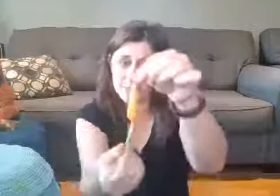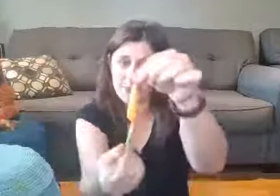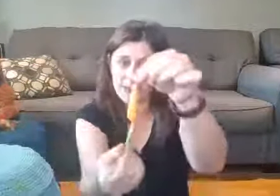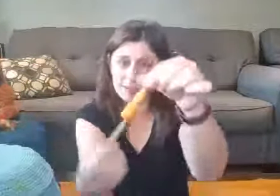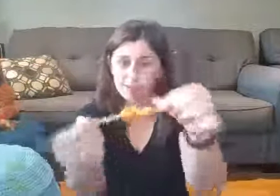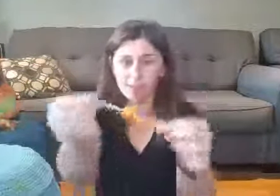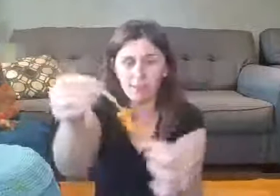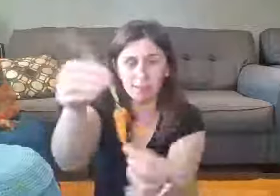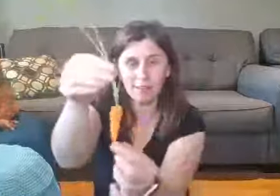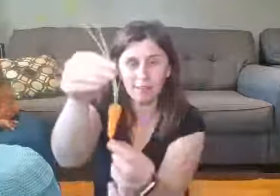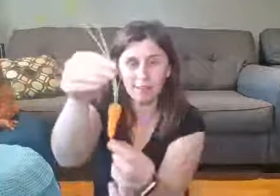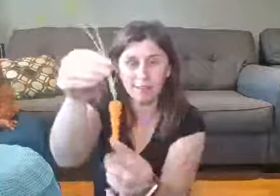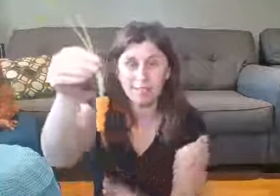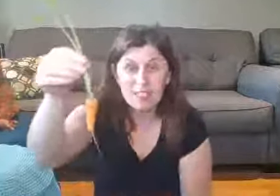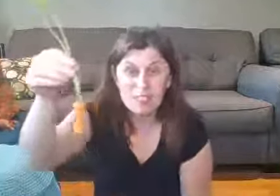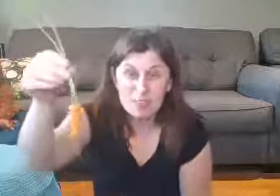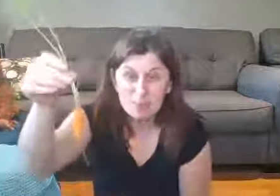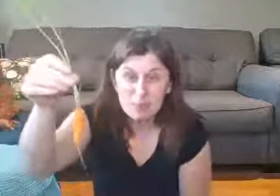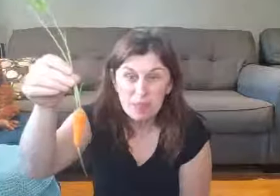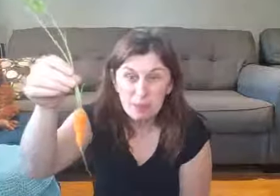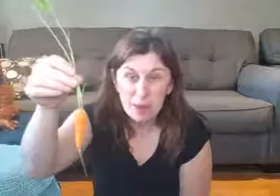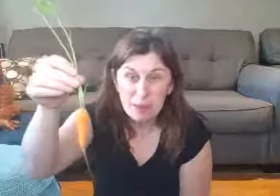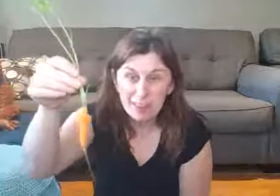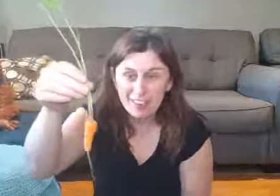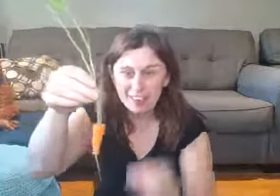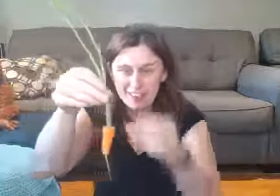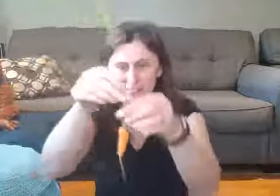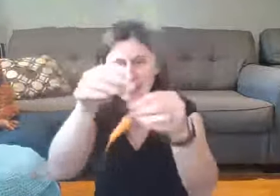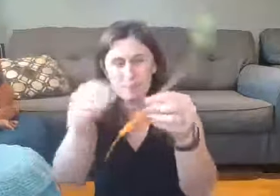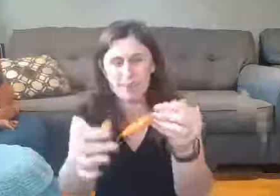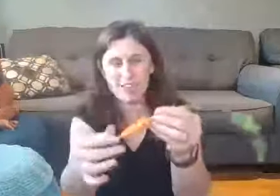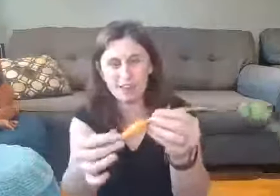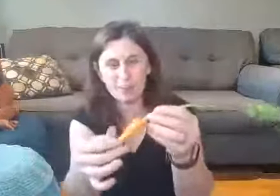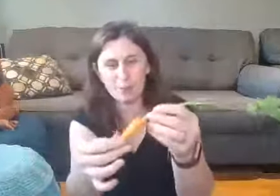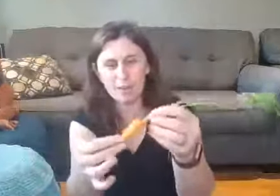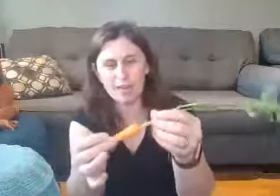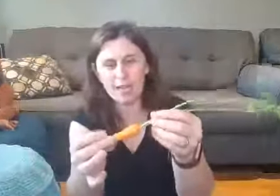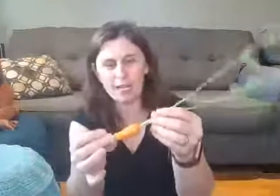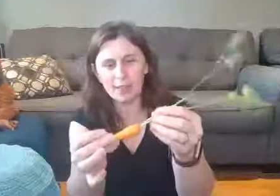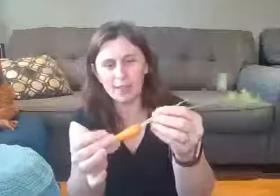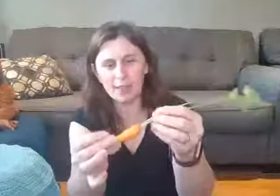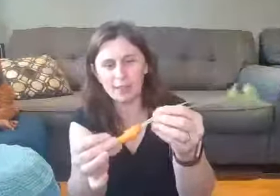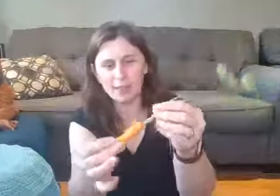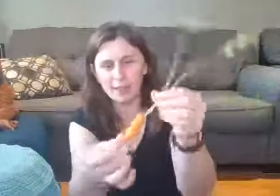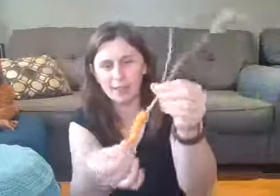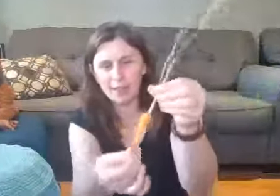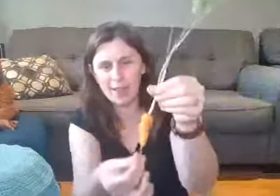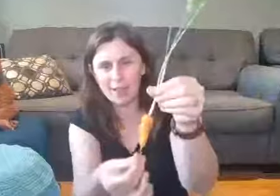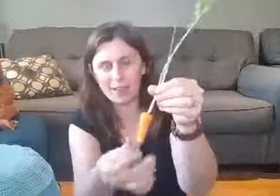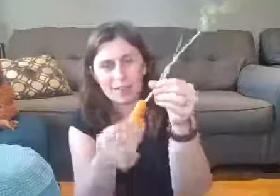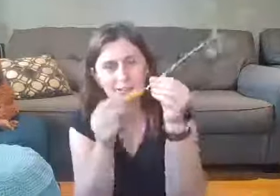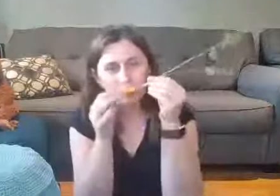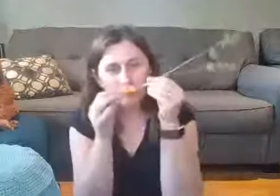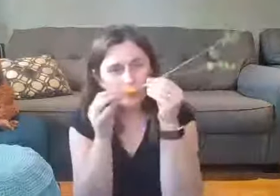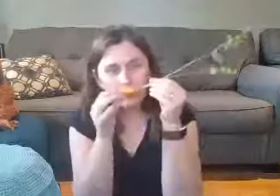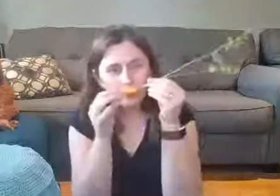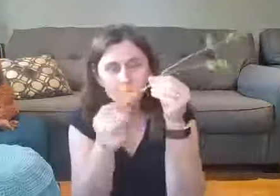big, it's pretty big for my backyard. My carrots are pretty tiny. Kind of neat.